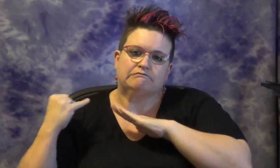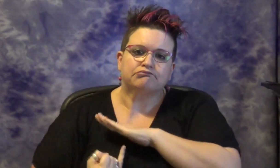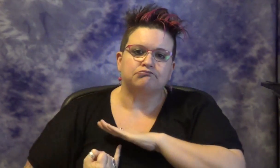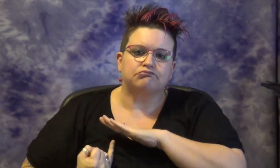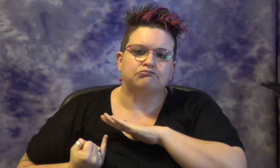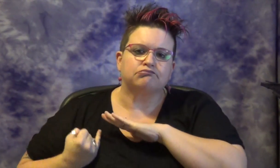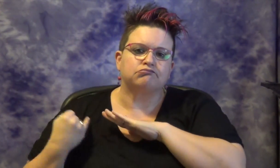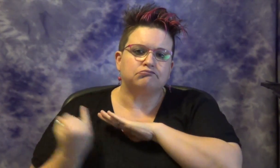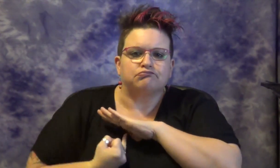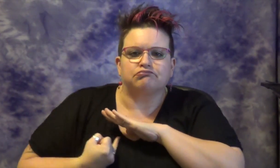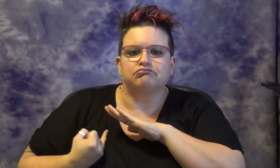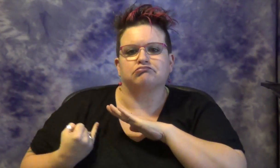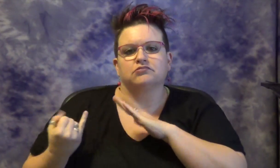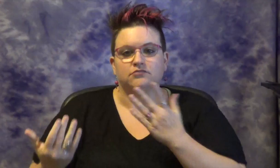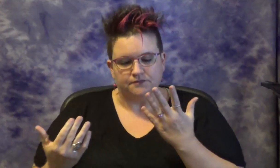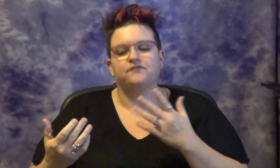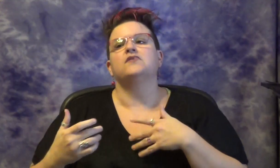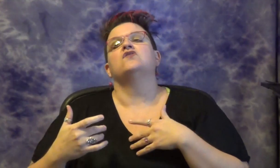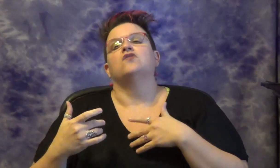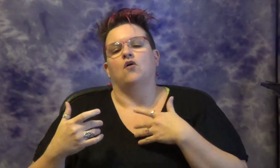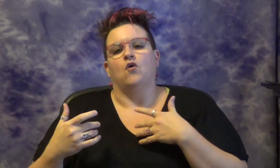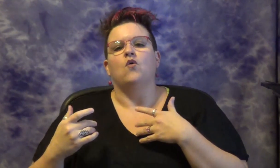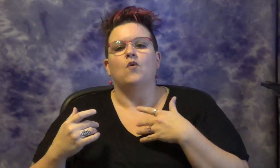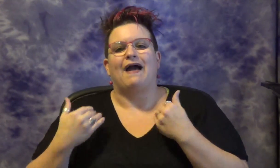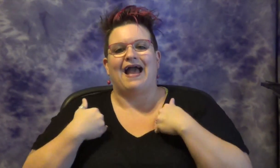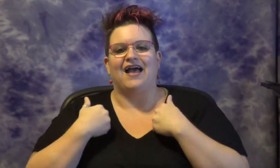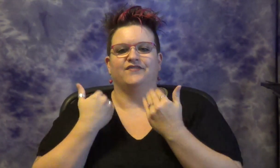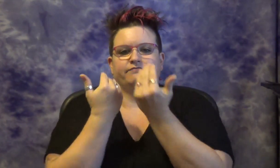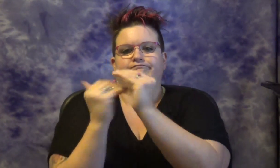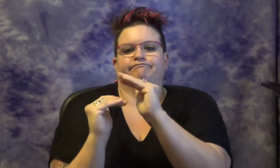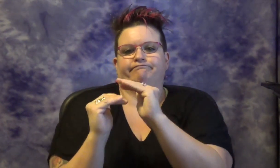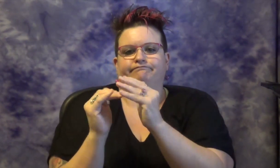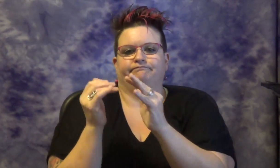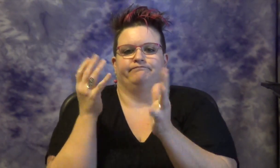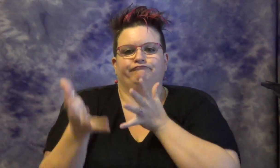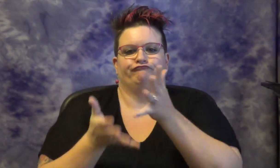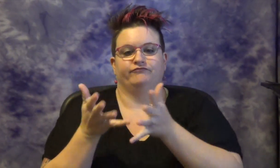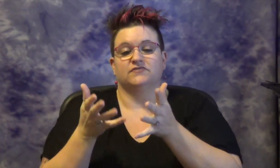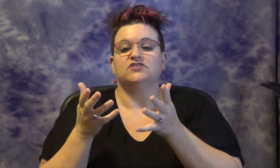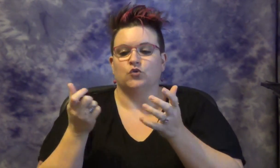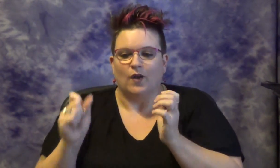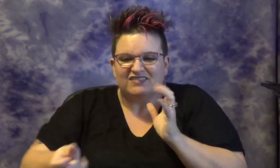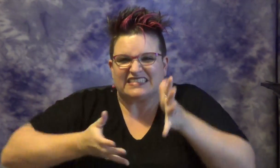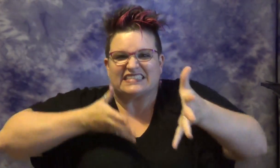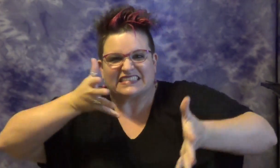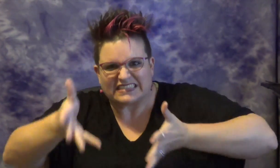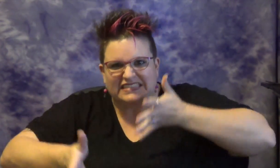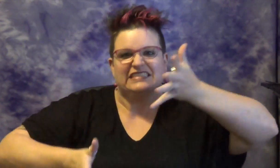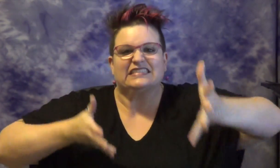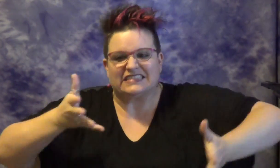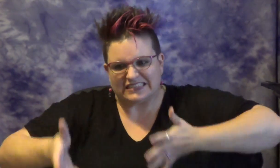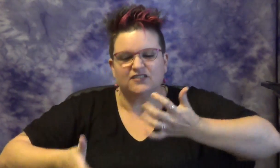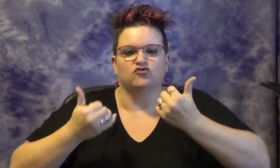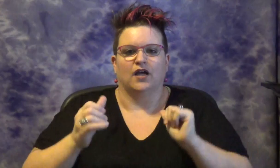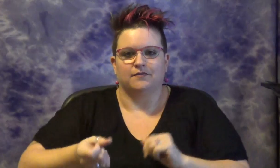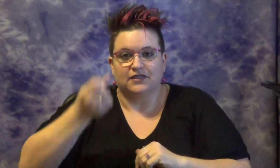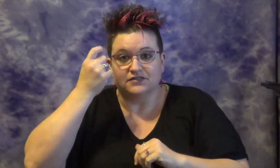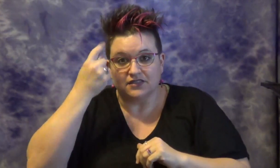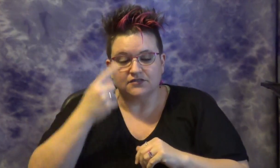Sometimes people will keep them locked away, especially in other cultures and other countries. And so they have limited communication, so you would have